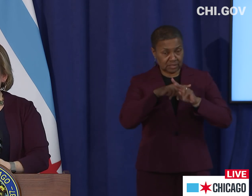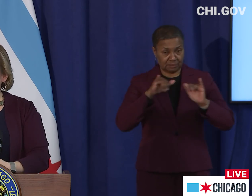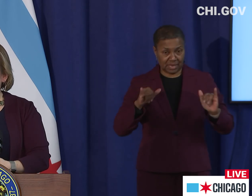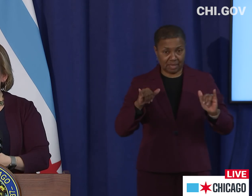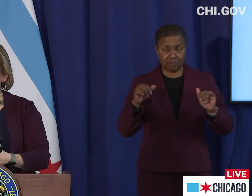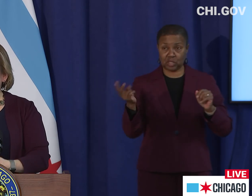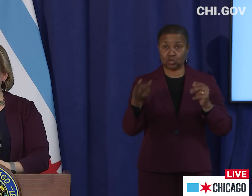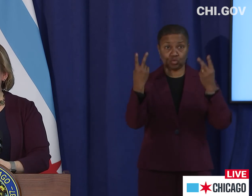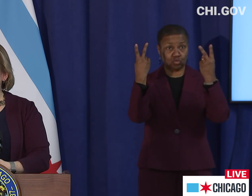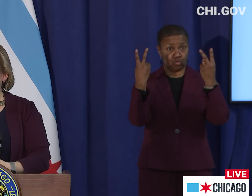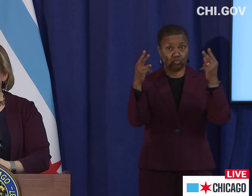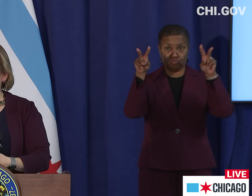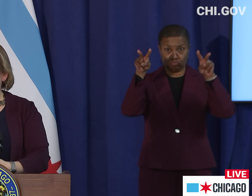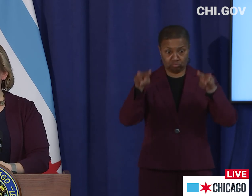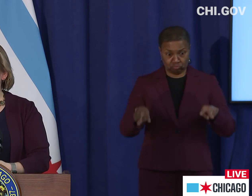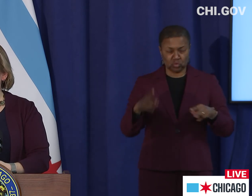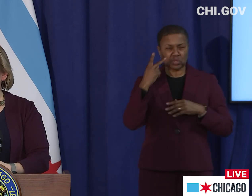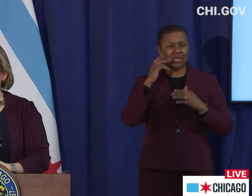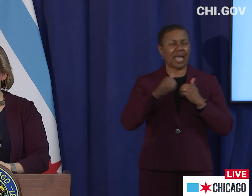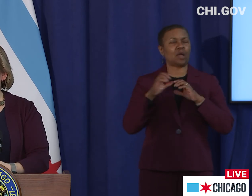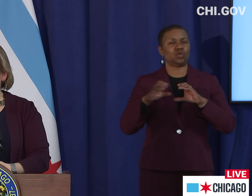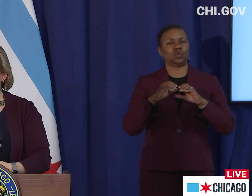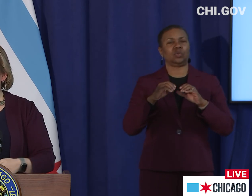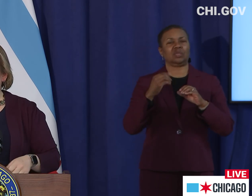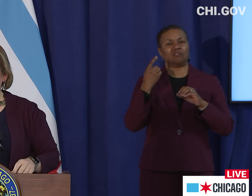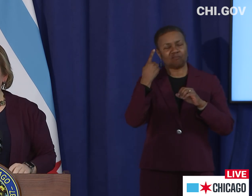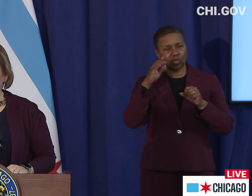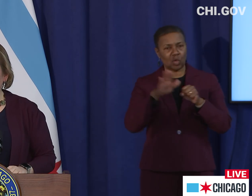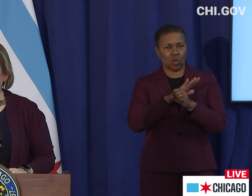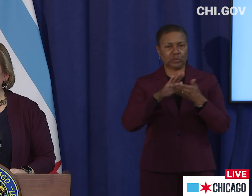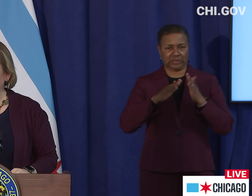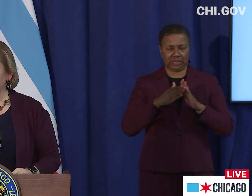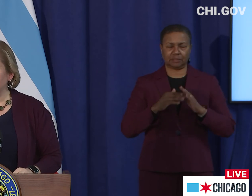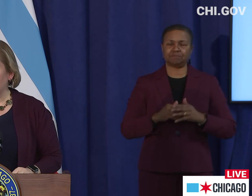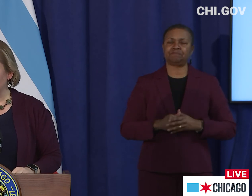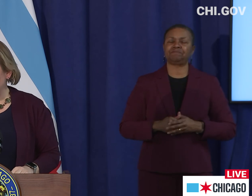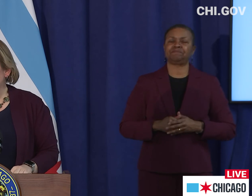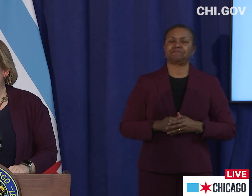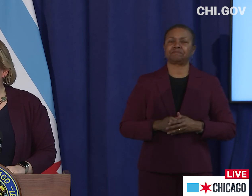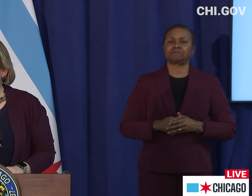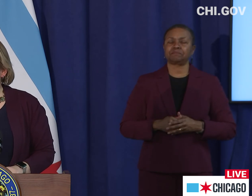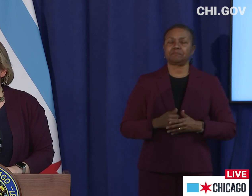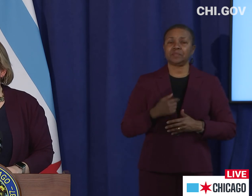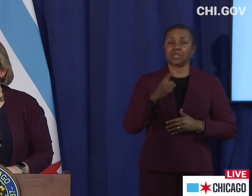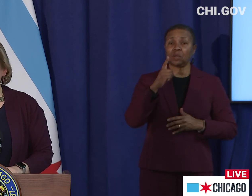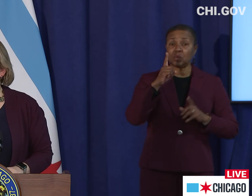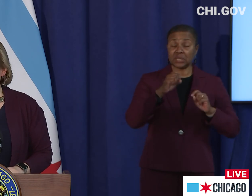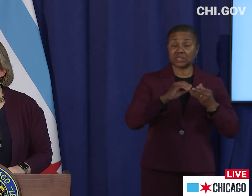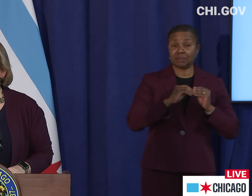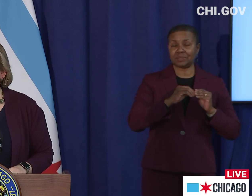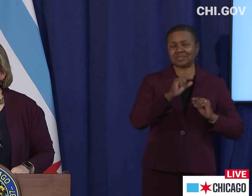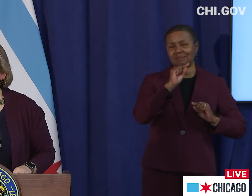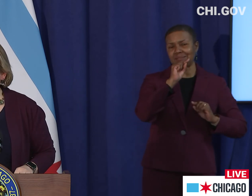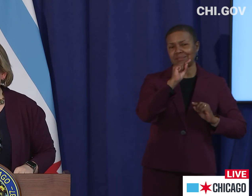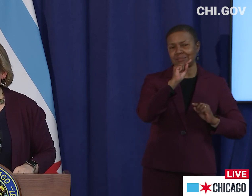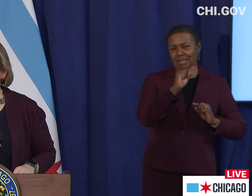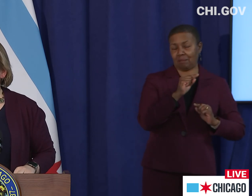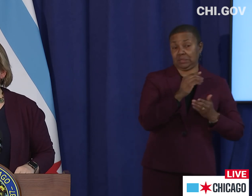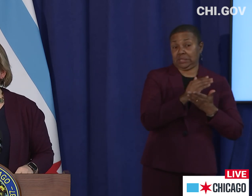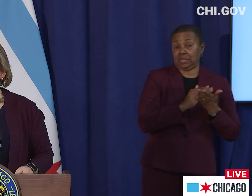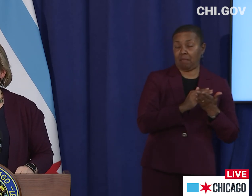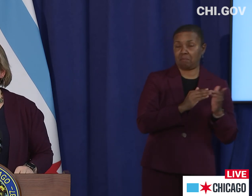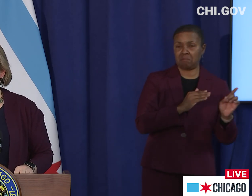two together that lets you know how you're doing as a city. So our testing volume is down just a little bit, but we're not concerned about